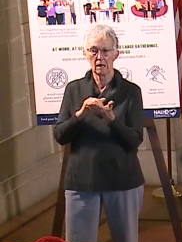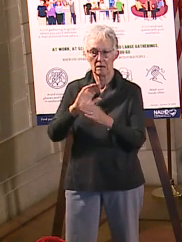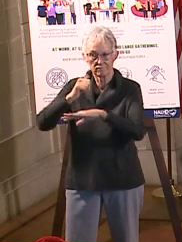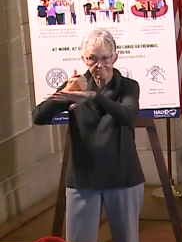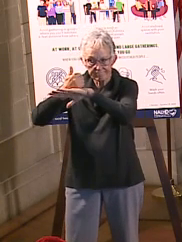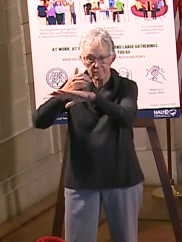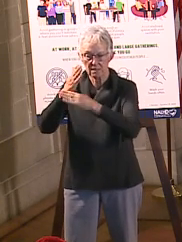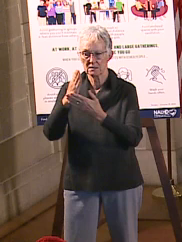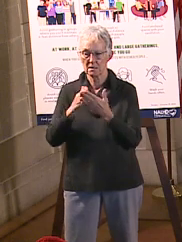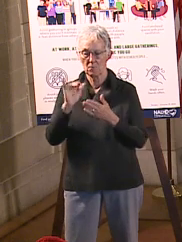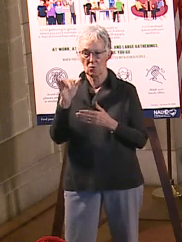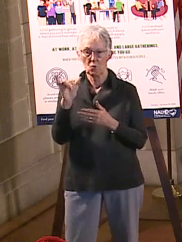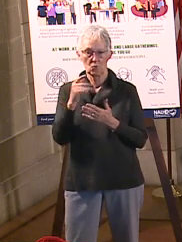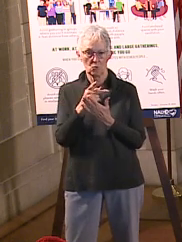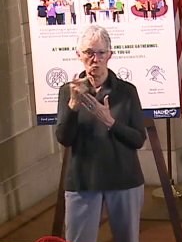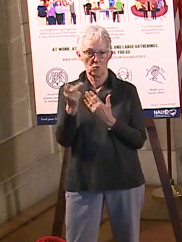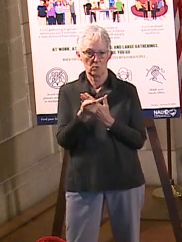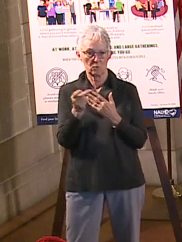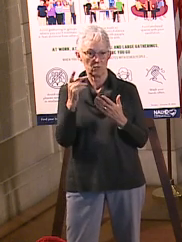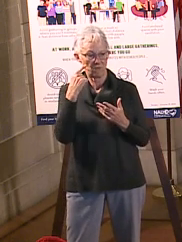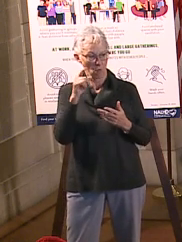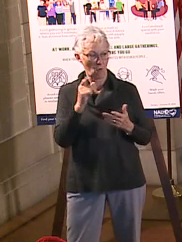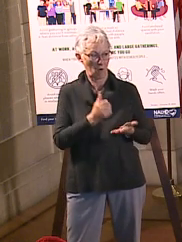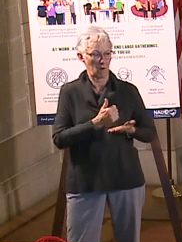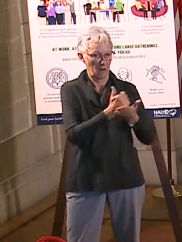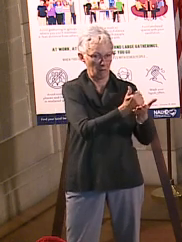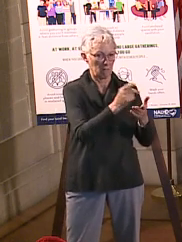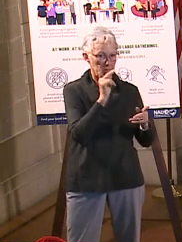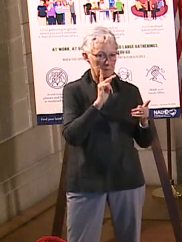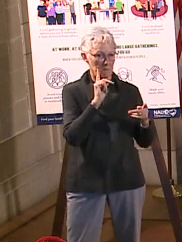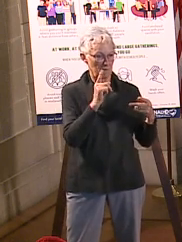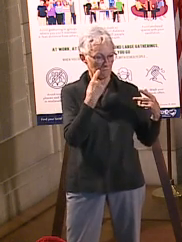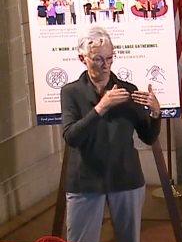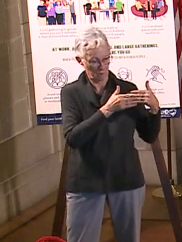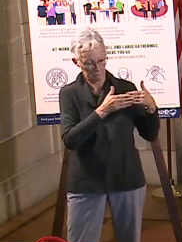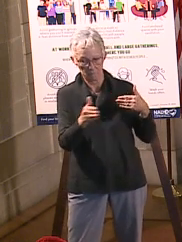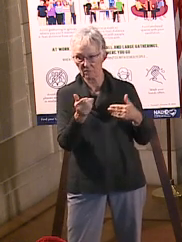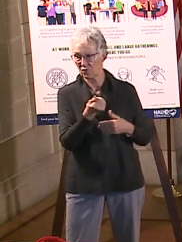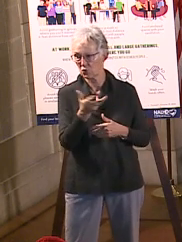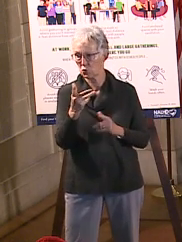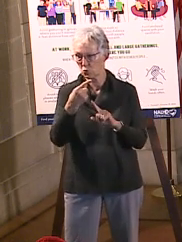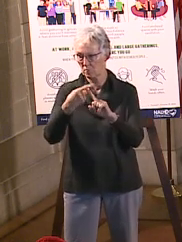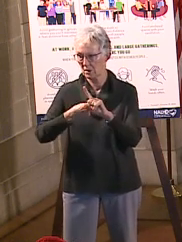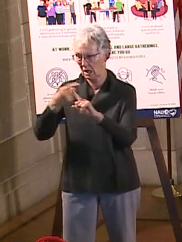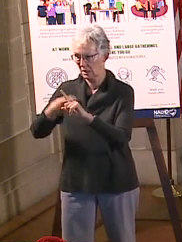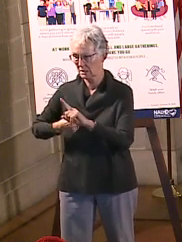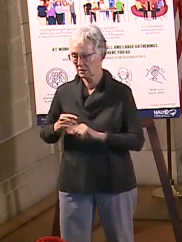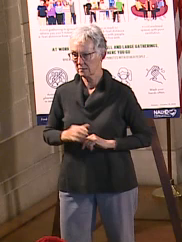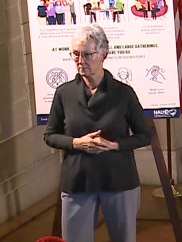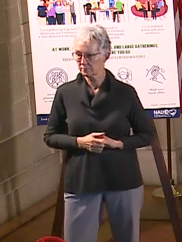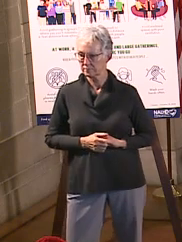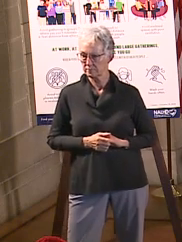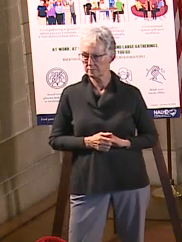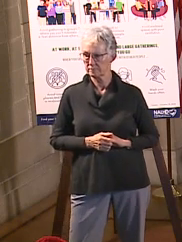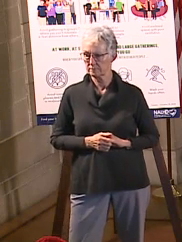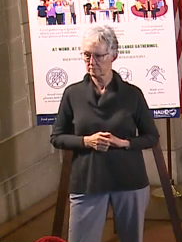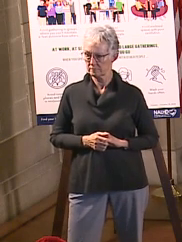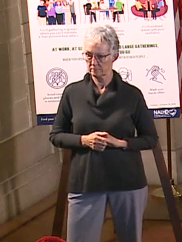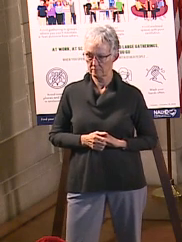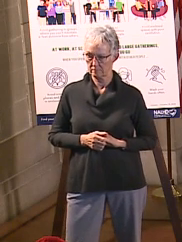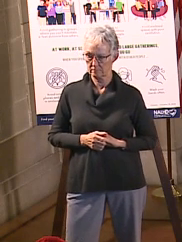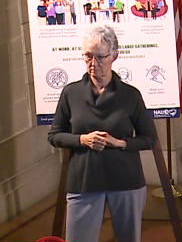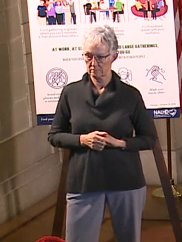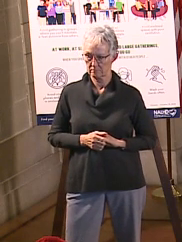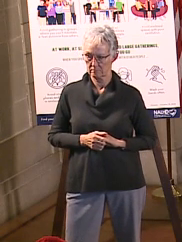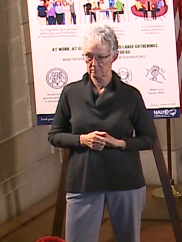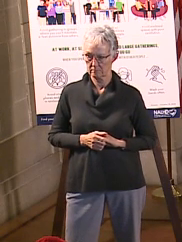make sure that we can get through these next few months until we get the vaccine widely distributed. Michelle Van Der from KTV would like to know,